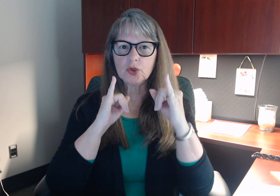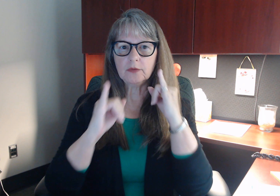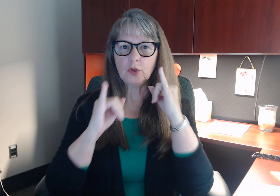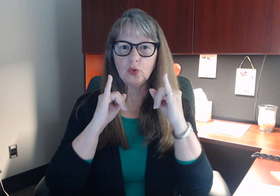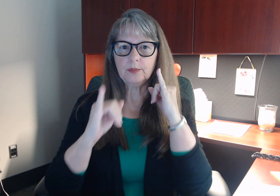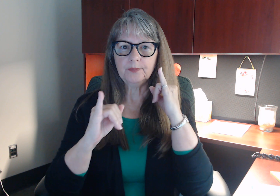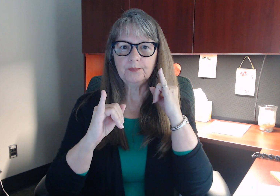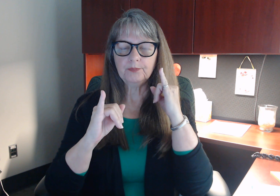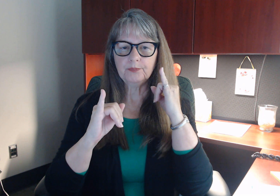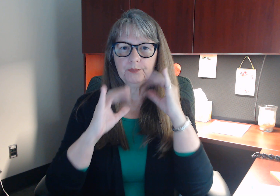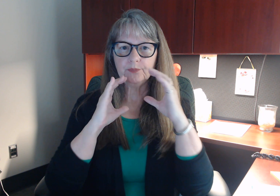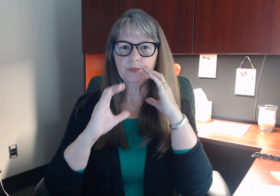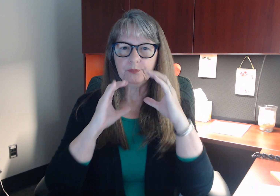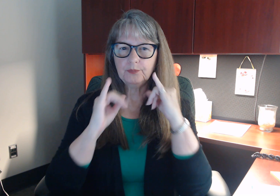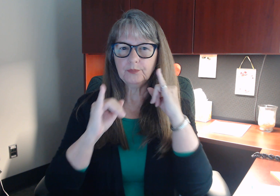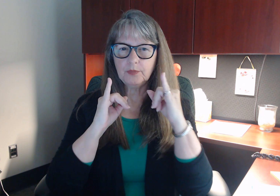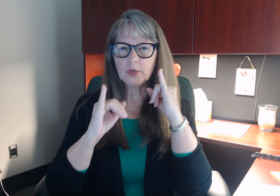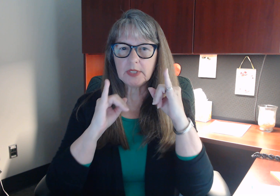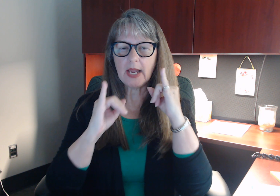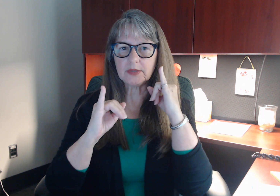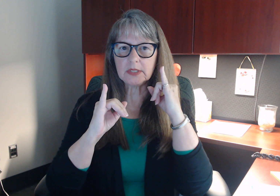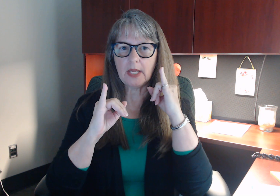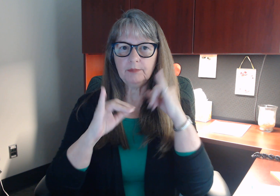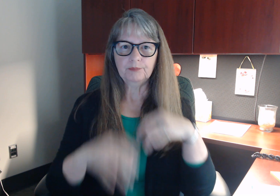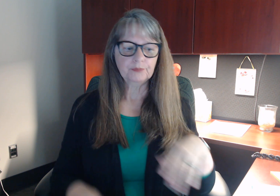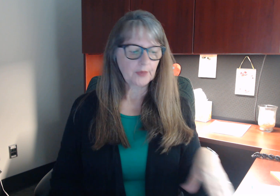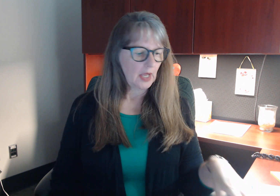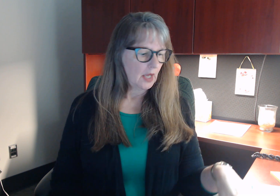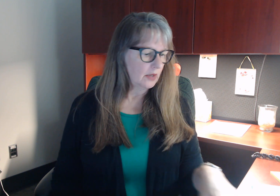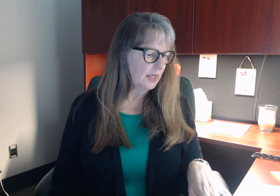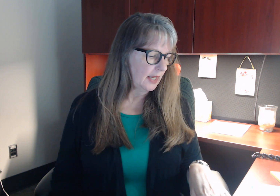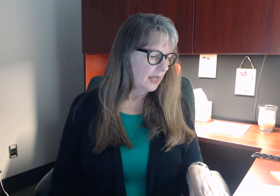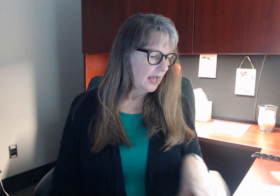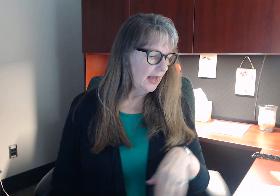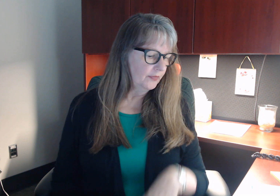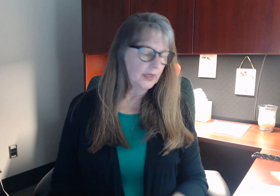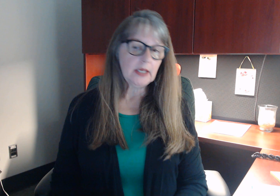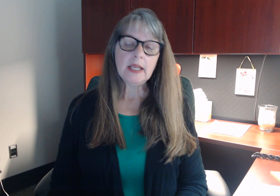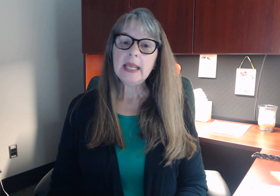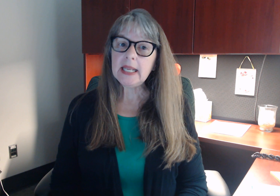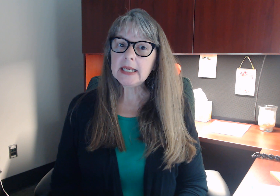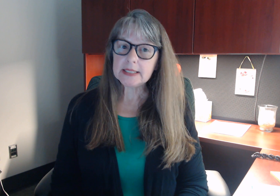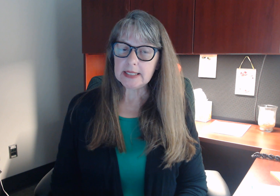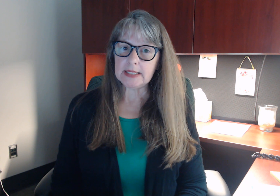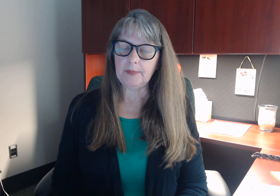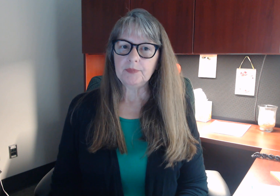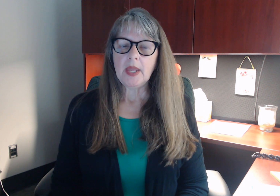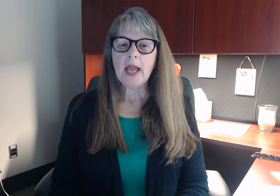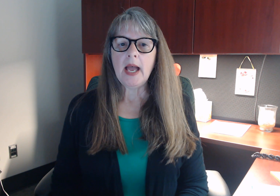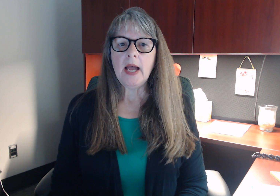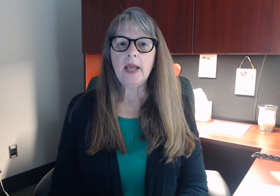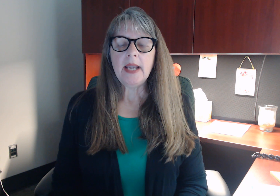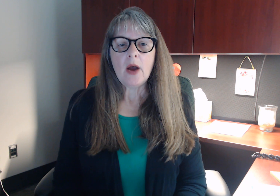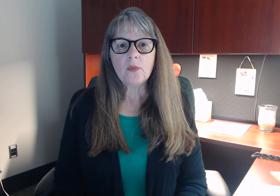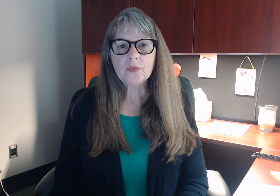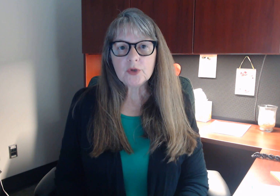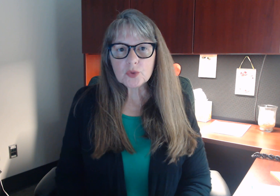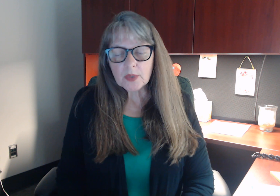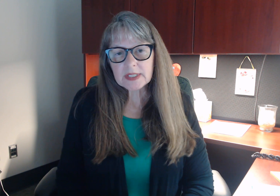interview. You see how it's the same? Okay, and then egotism. Now, there's one sign that